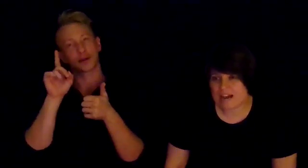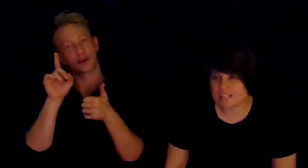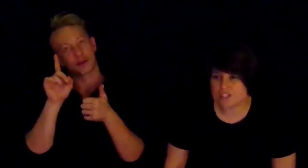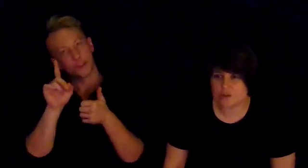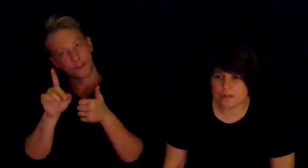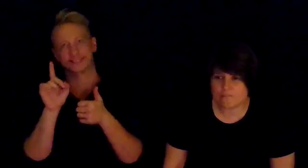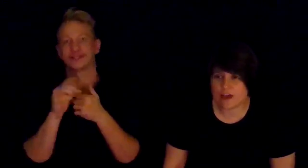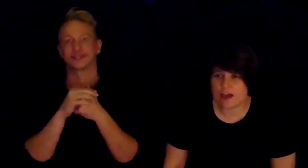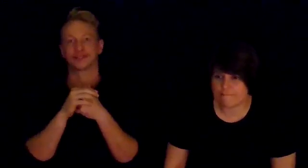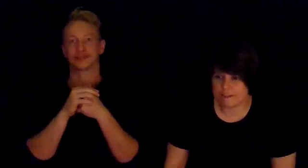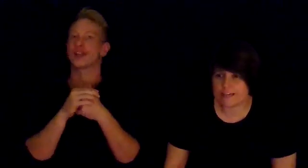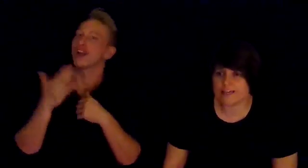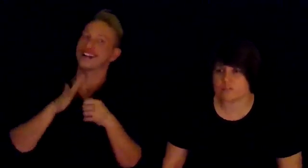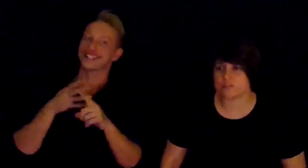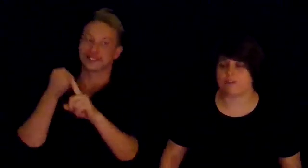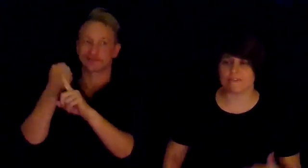but I had to do a bit of